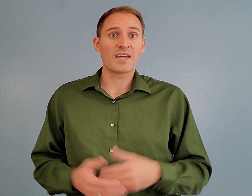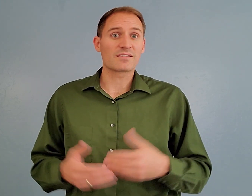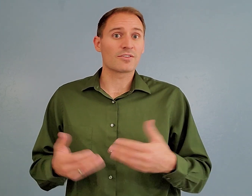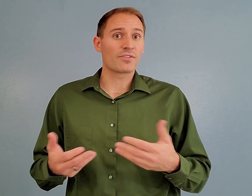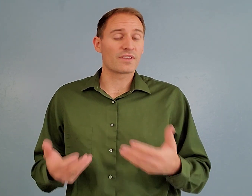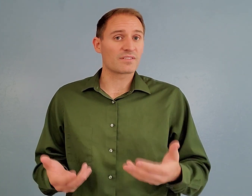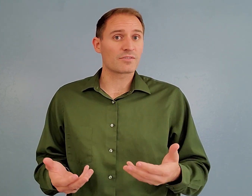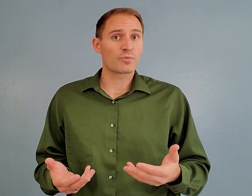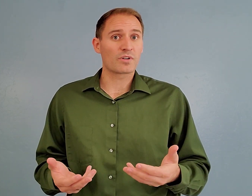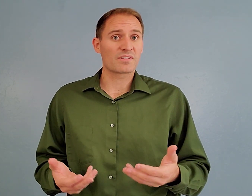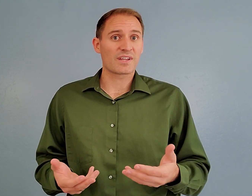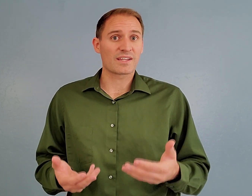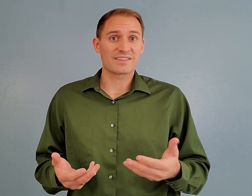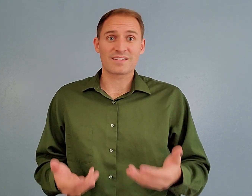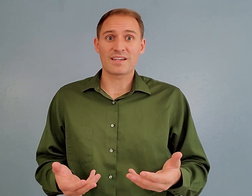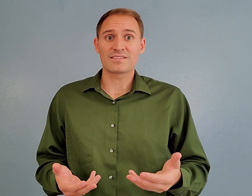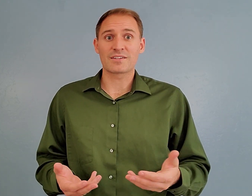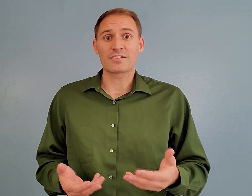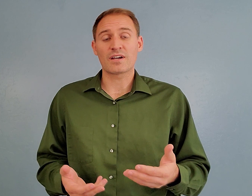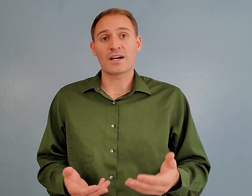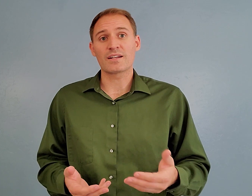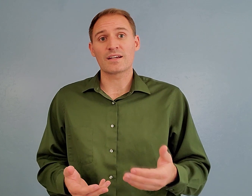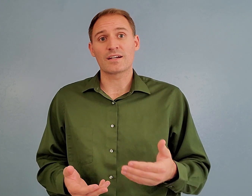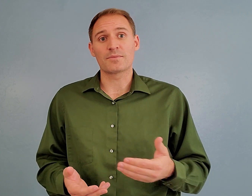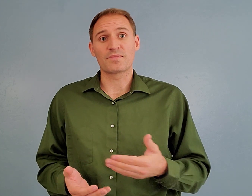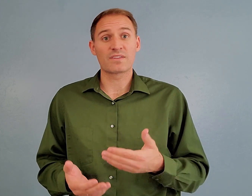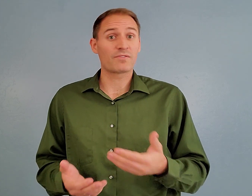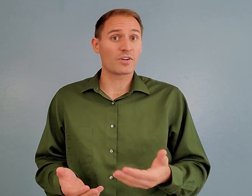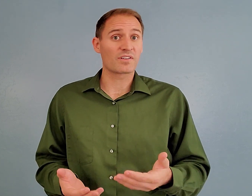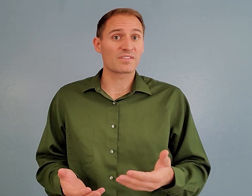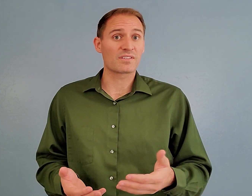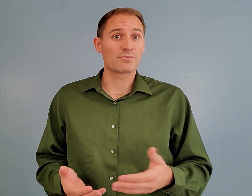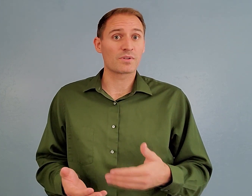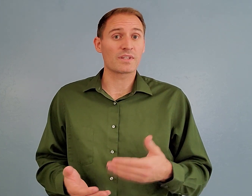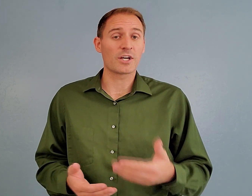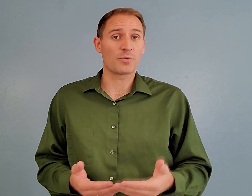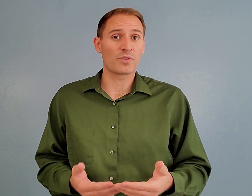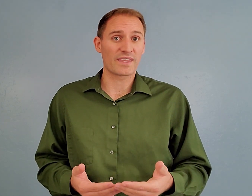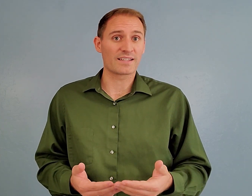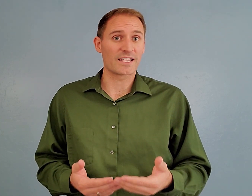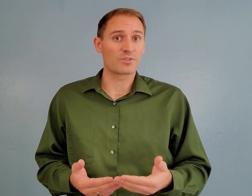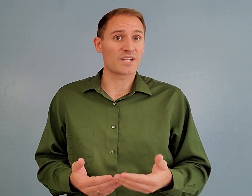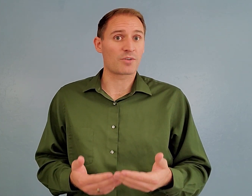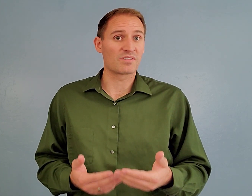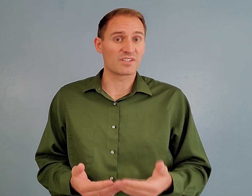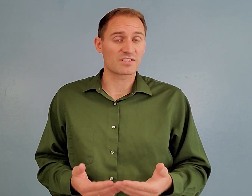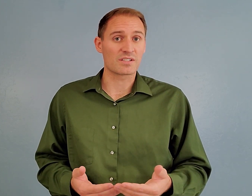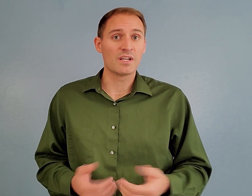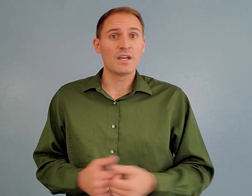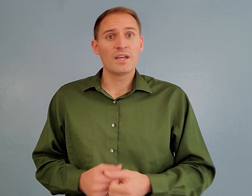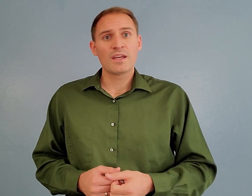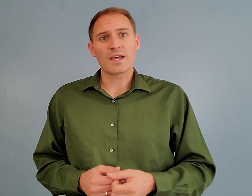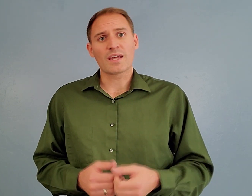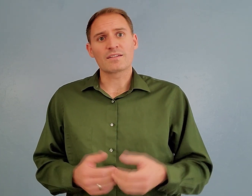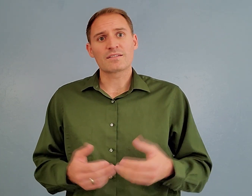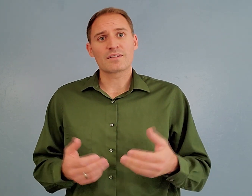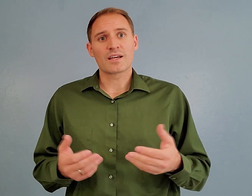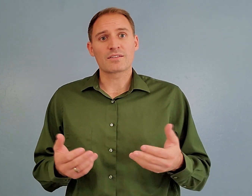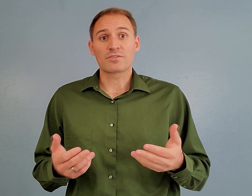so these are signs that are taught first to really help with that language acquisition. And so today